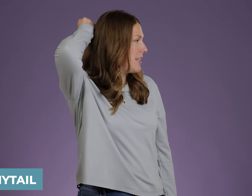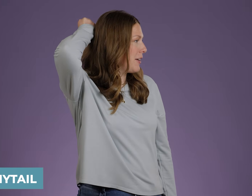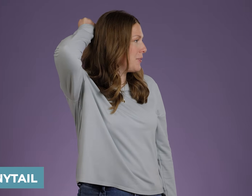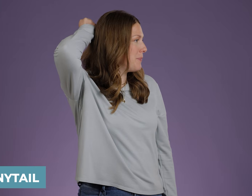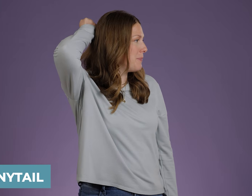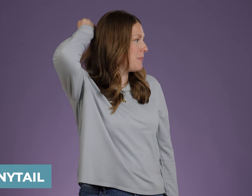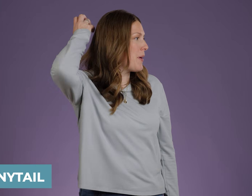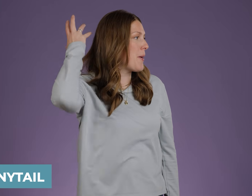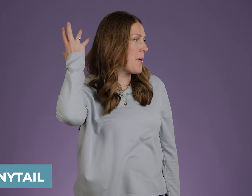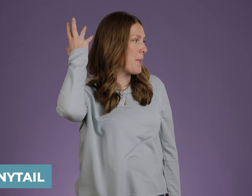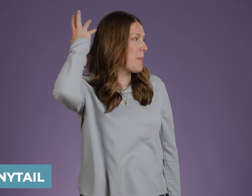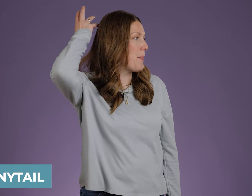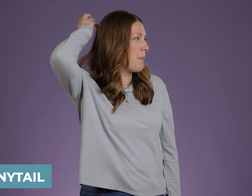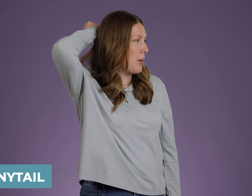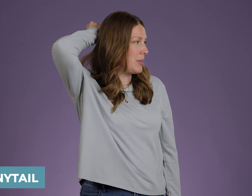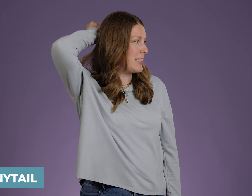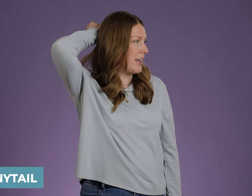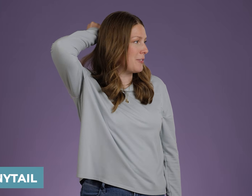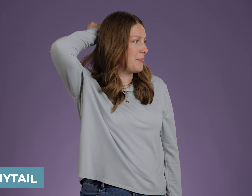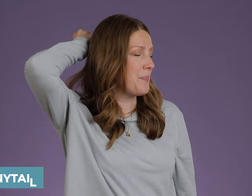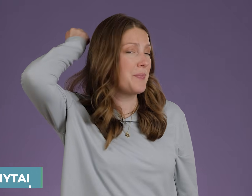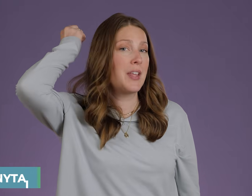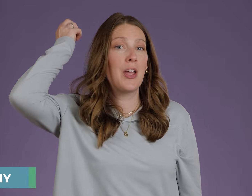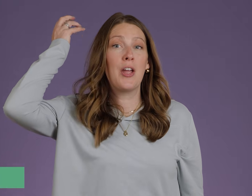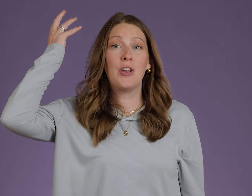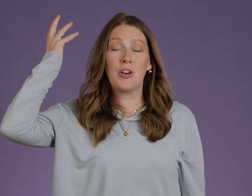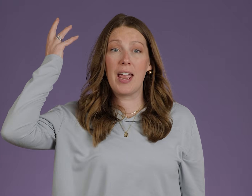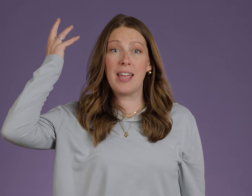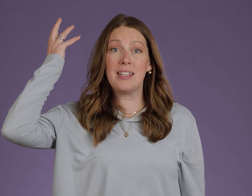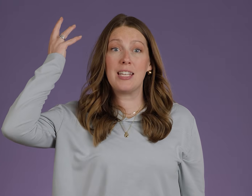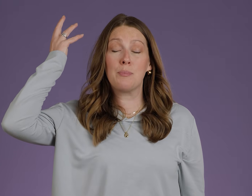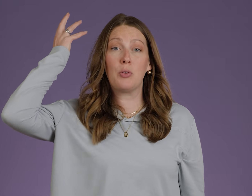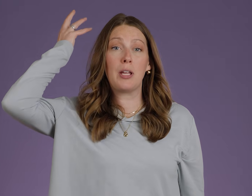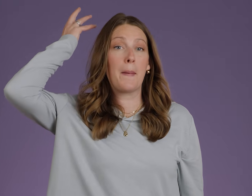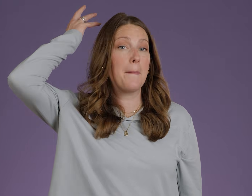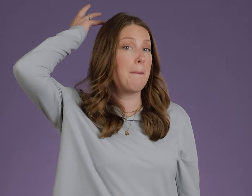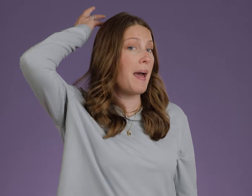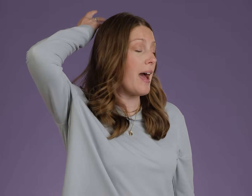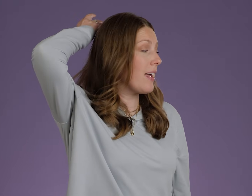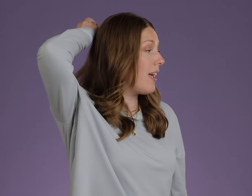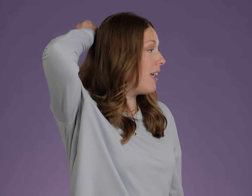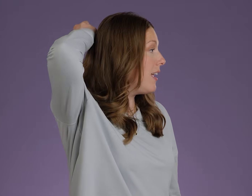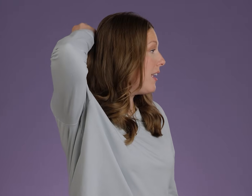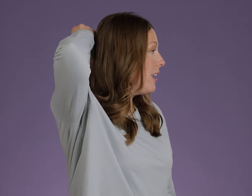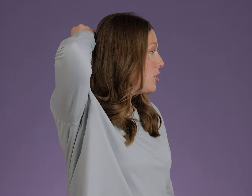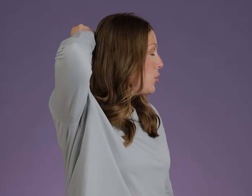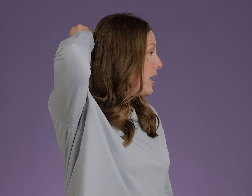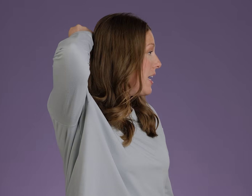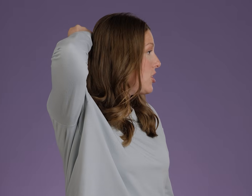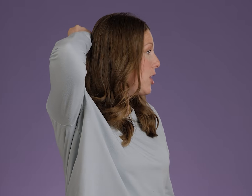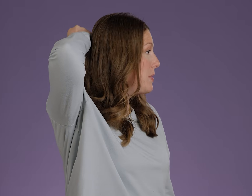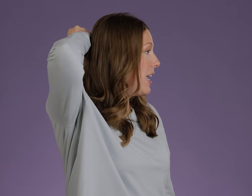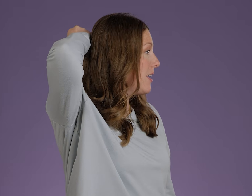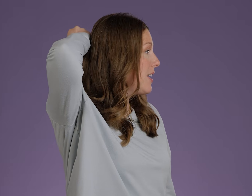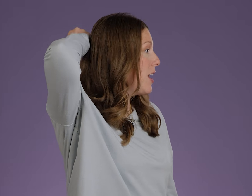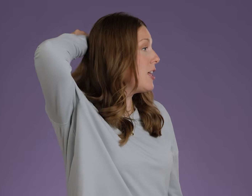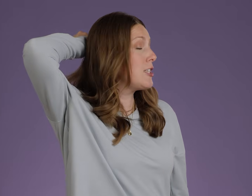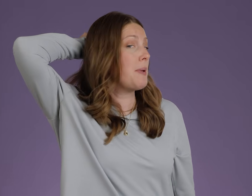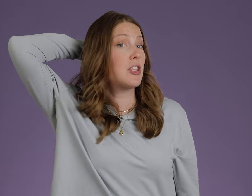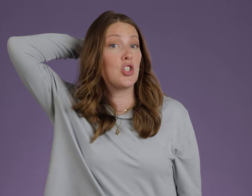Ponytail. Ponytail. Your hand is pulling back into an S-shaped hand to make the